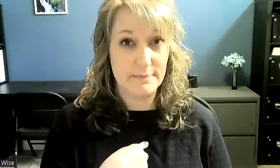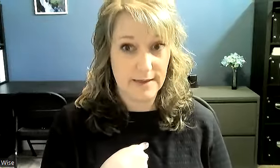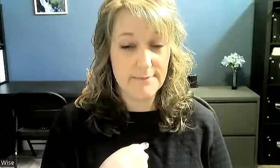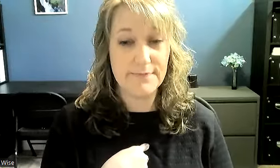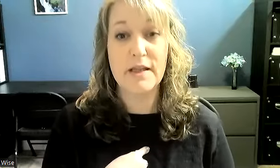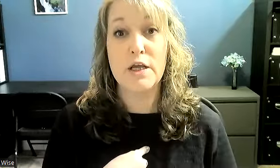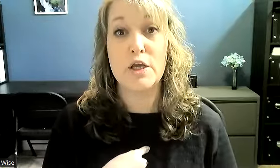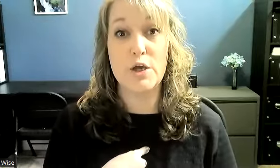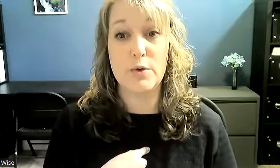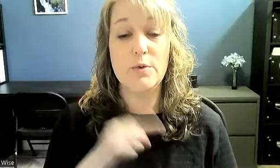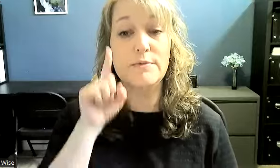Okay, you.